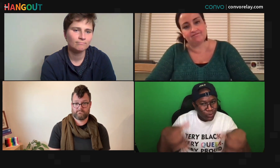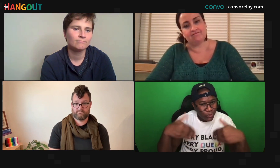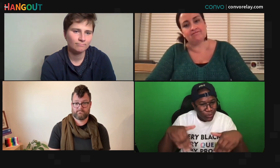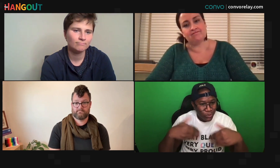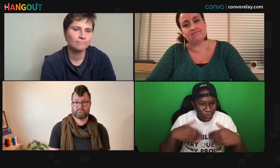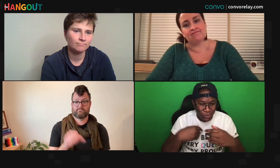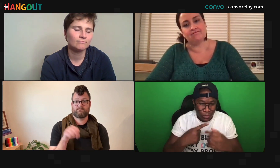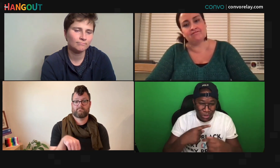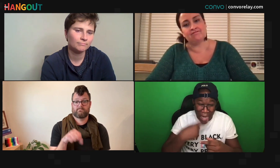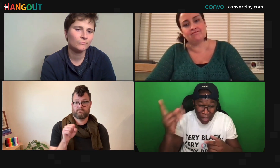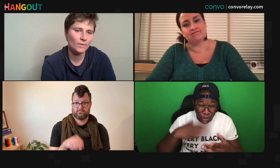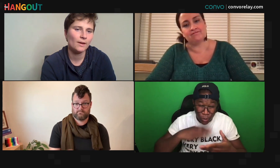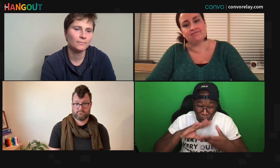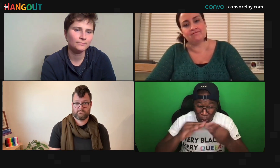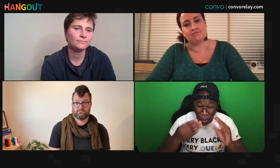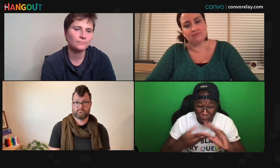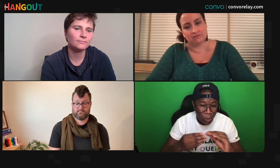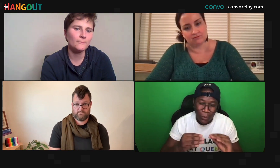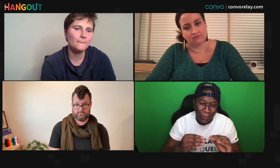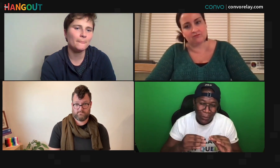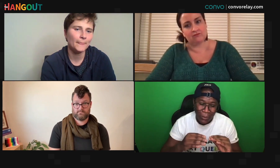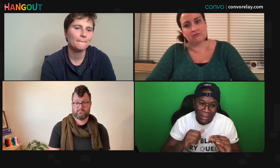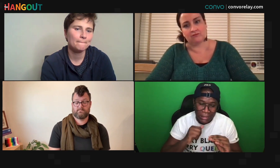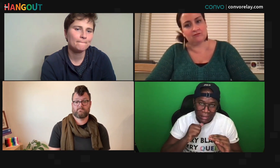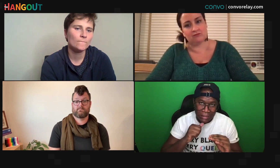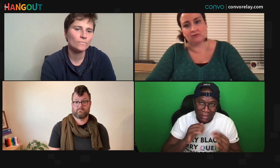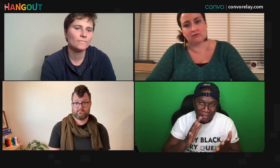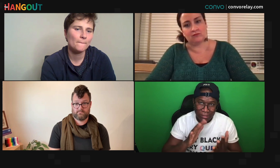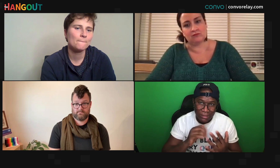tolerate it? I'm a deaf, blind,